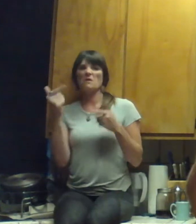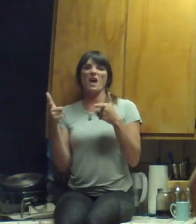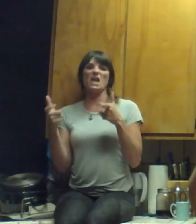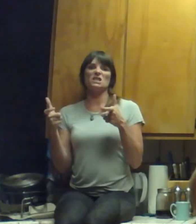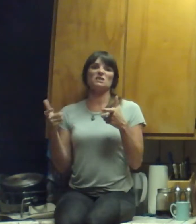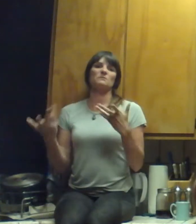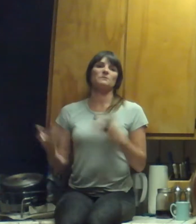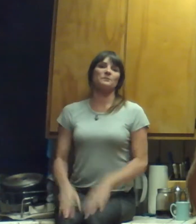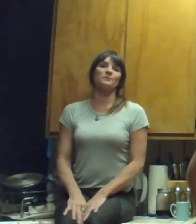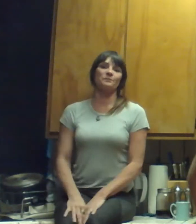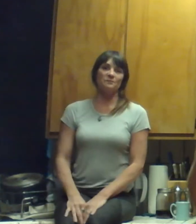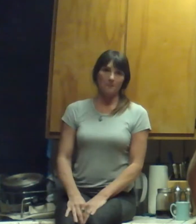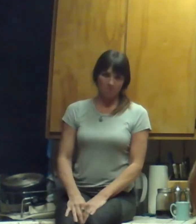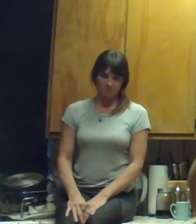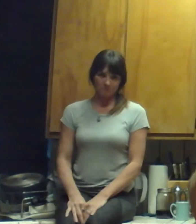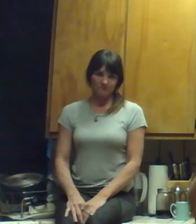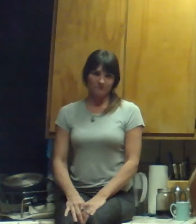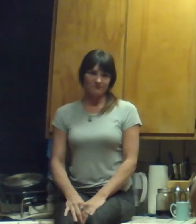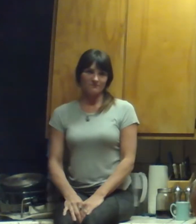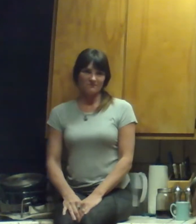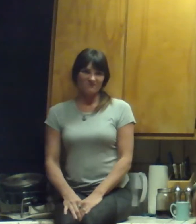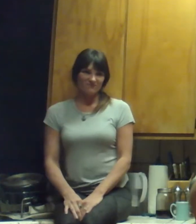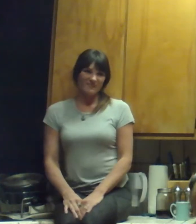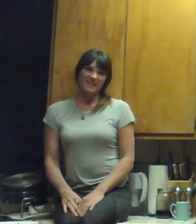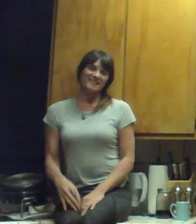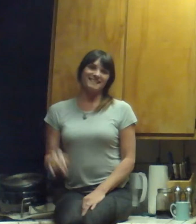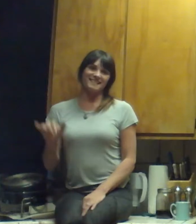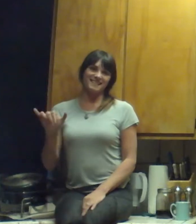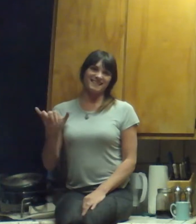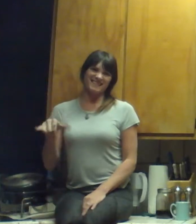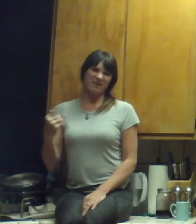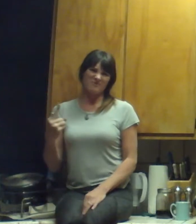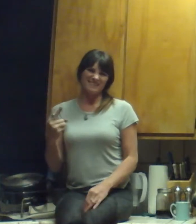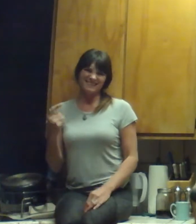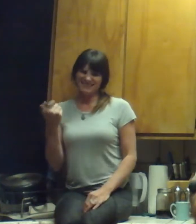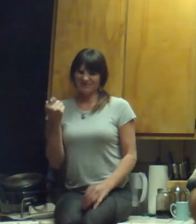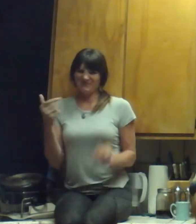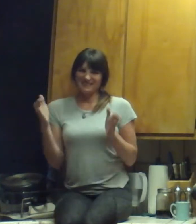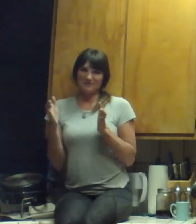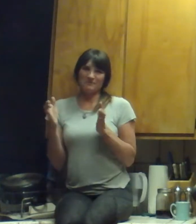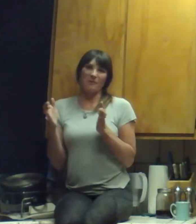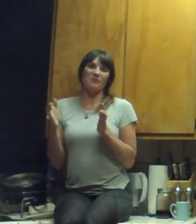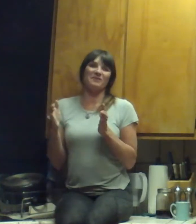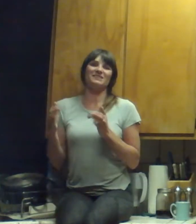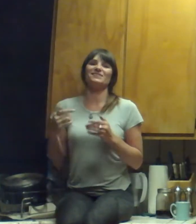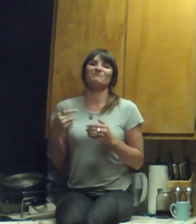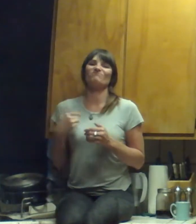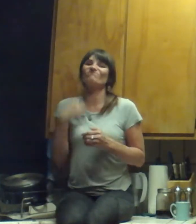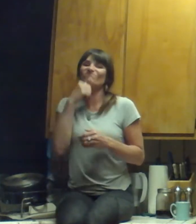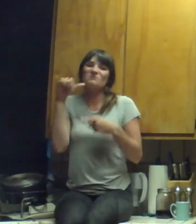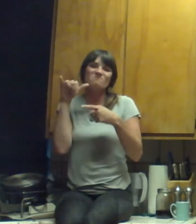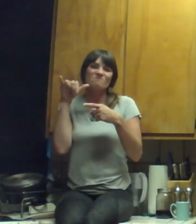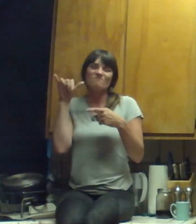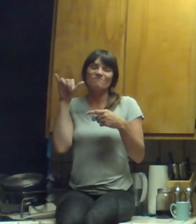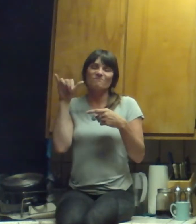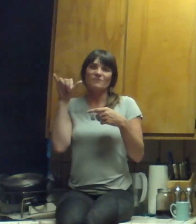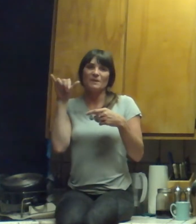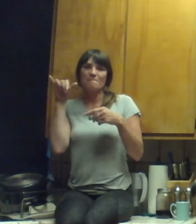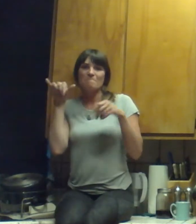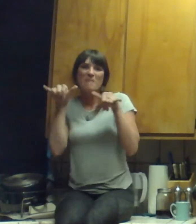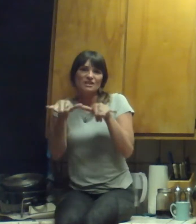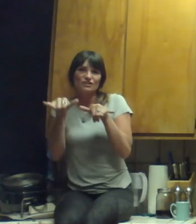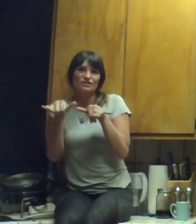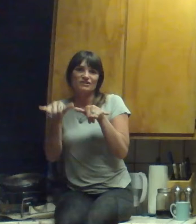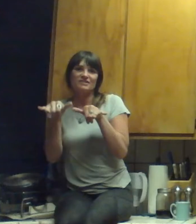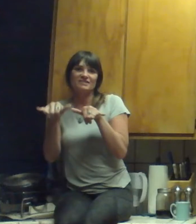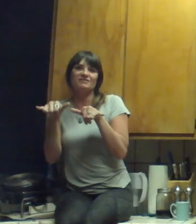And this one's a little bit smaller. I don't measure. I don't worry about it. It's going to be fine.